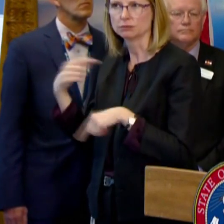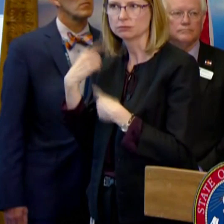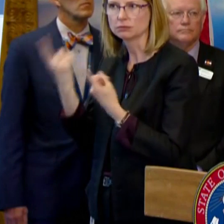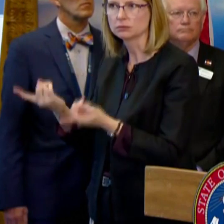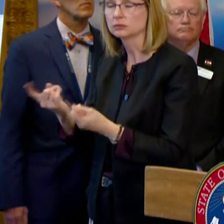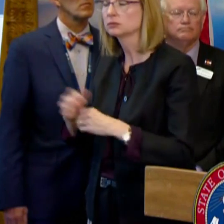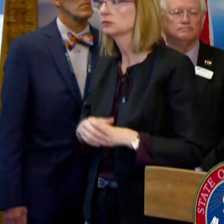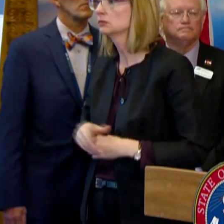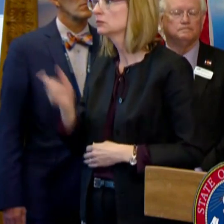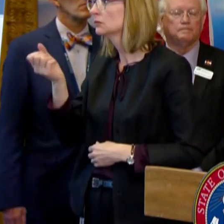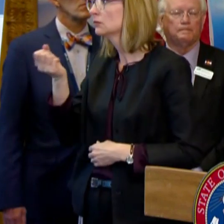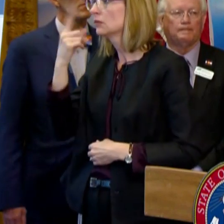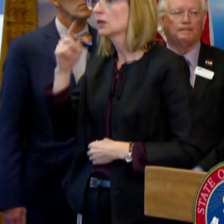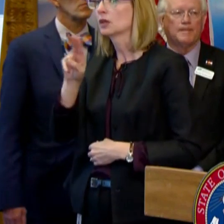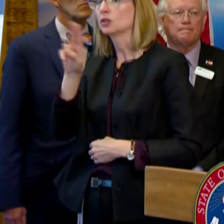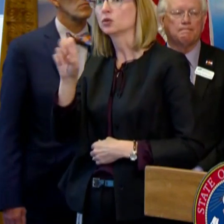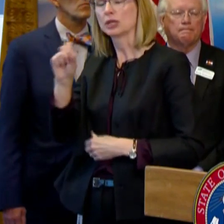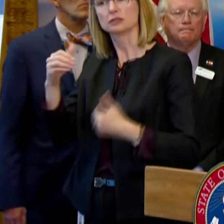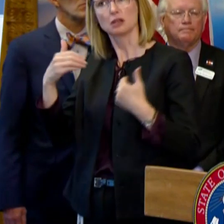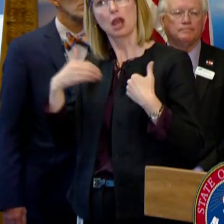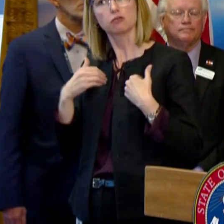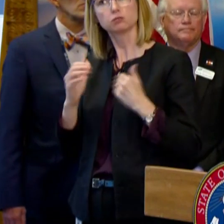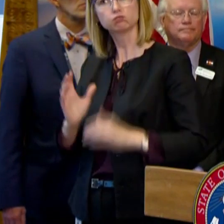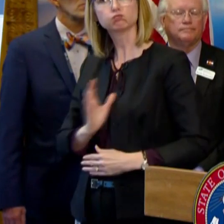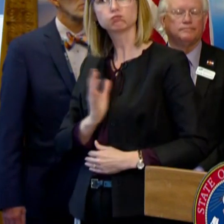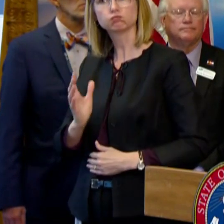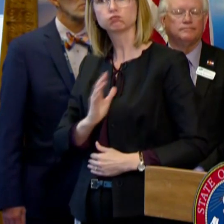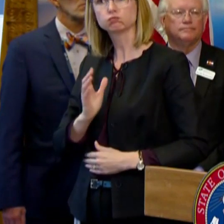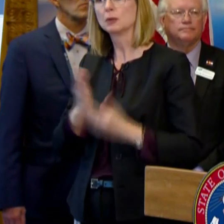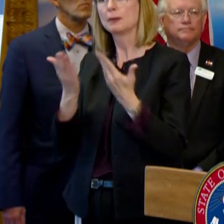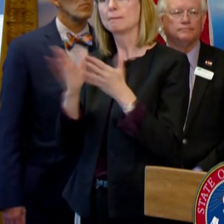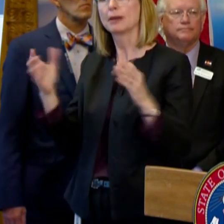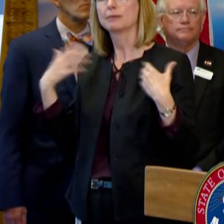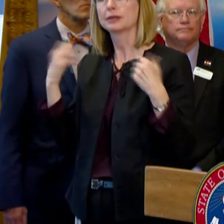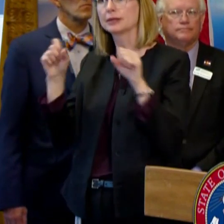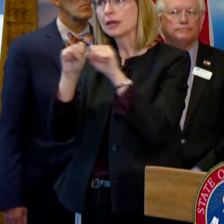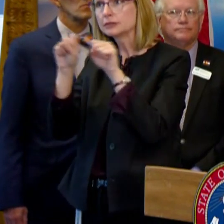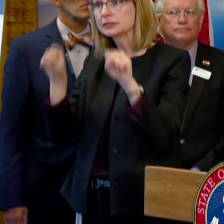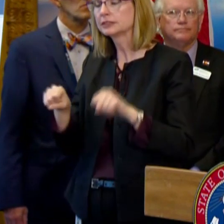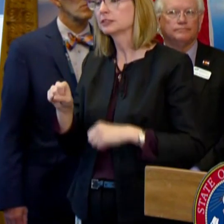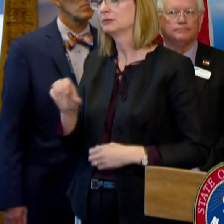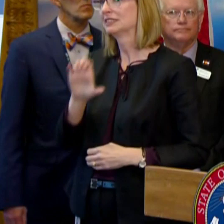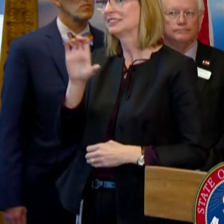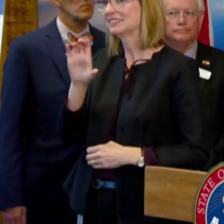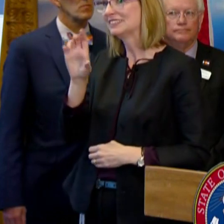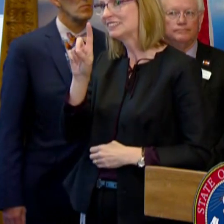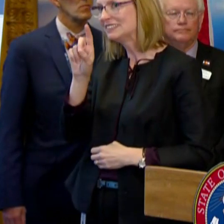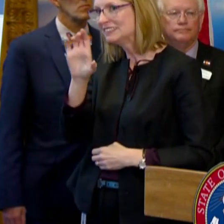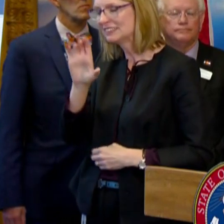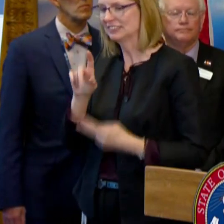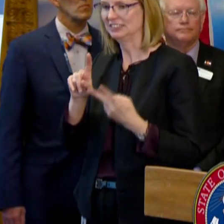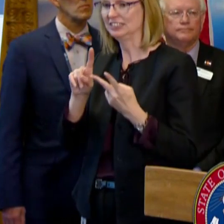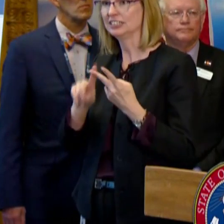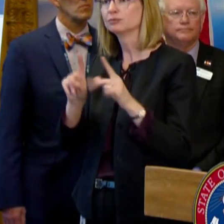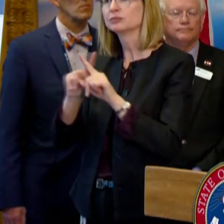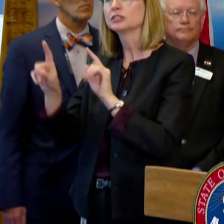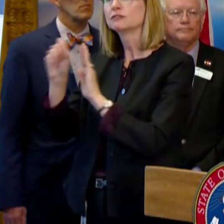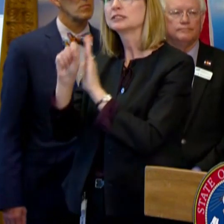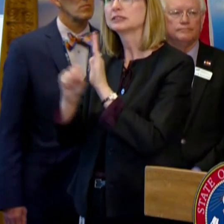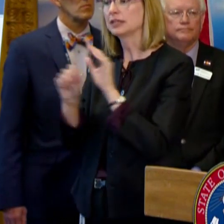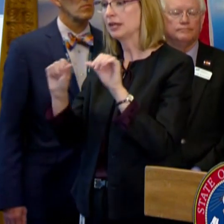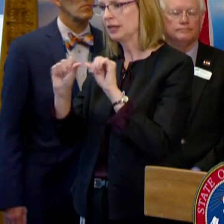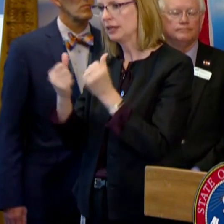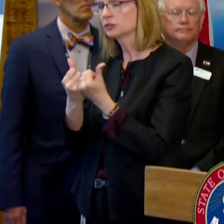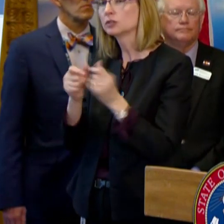highly sophisticated public health system involving the Centers for Disease Control and Prevention, state public health agencies, and